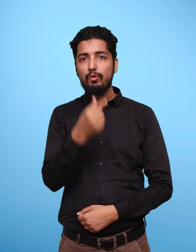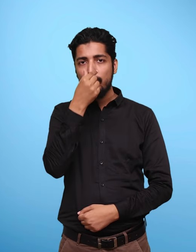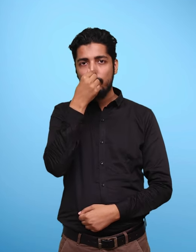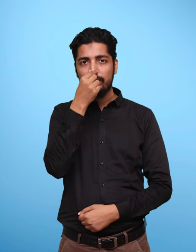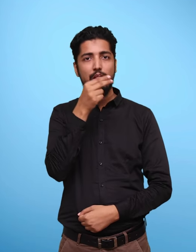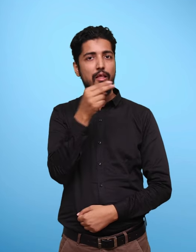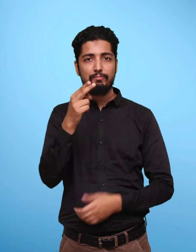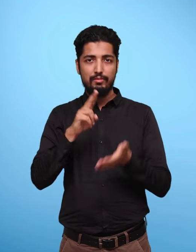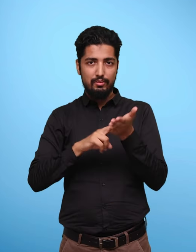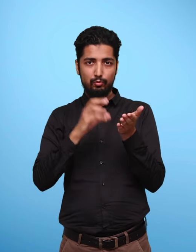Nose.